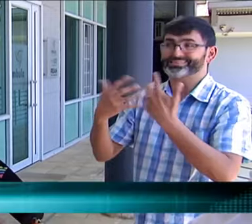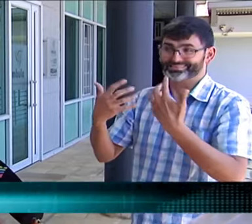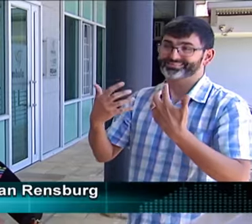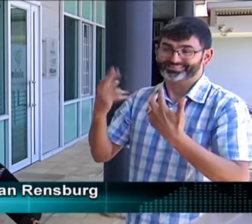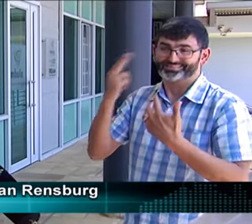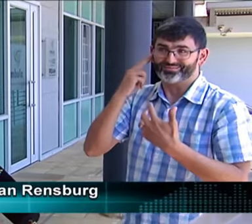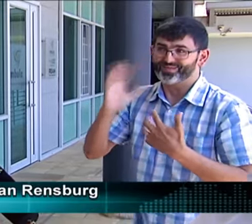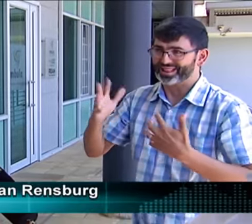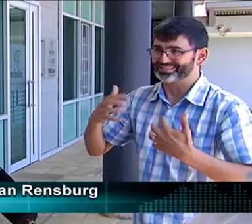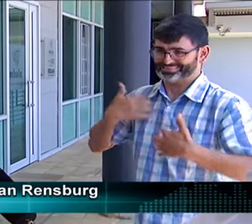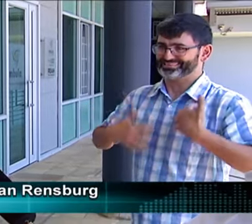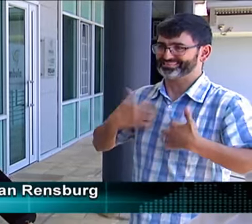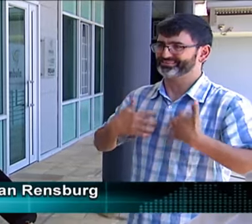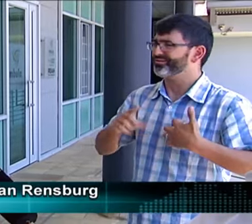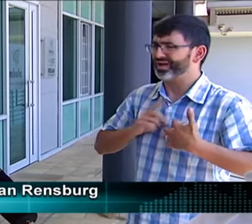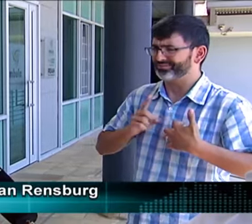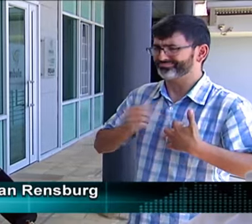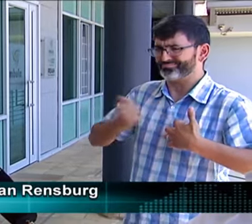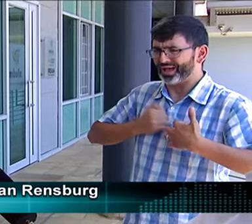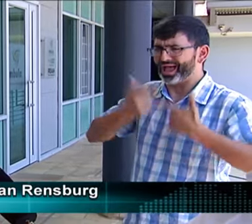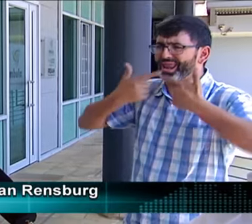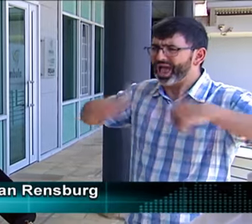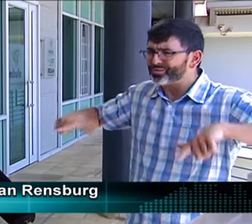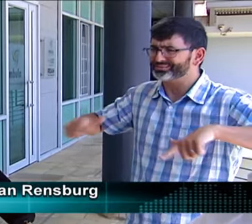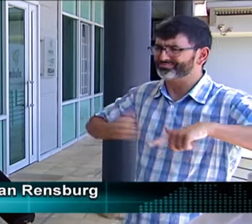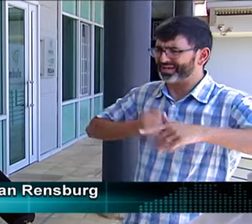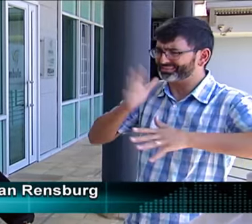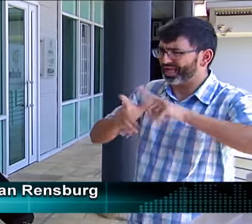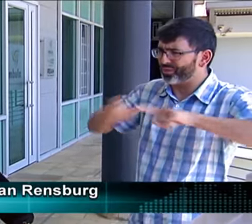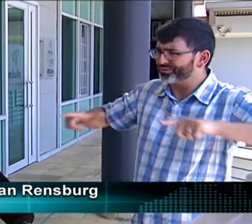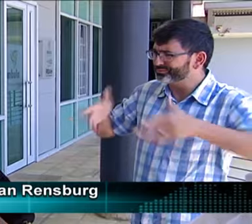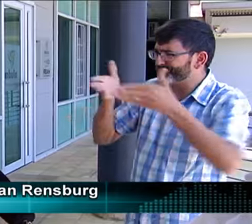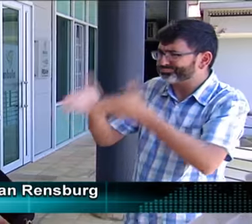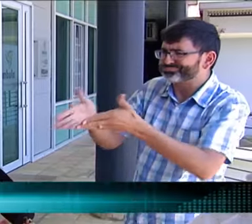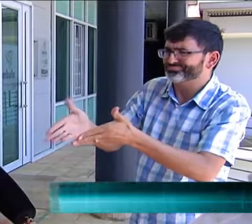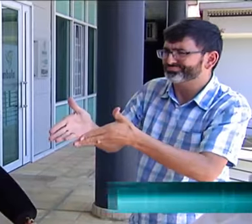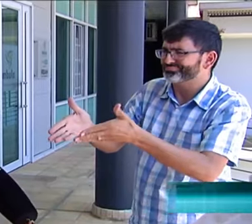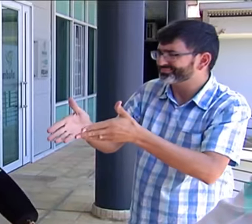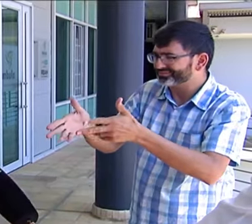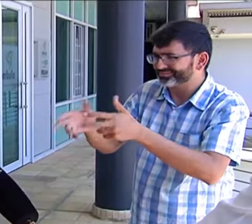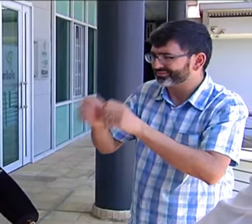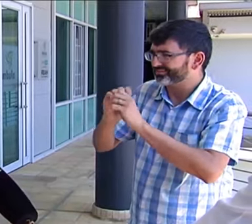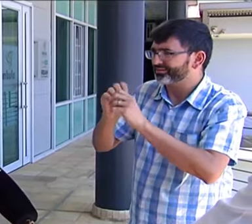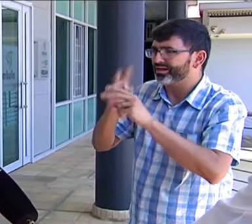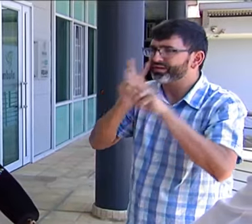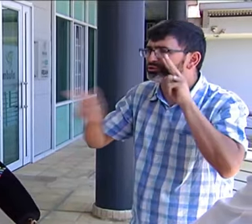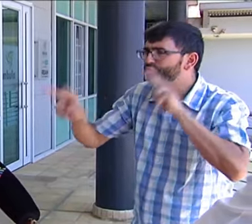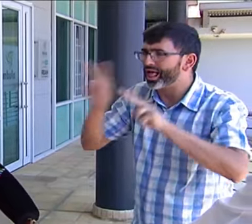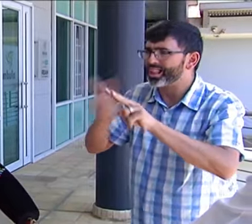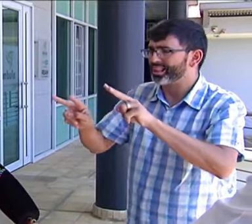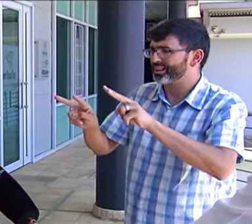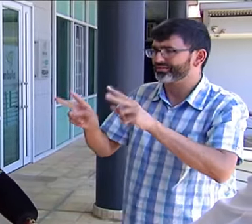This new technology is going to help the deaf community massively with the language. First of all, there won't be a language barrier. It's